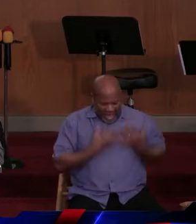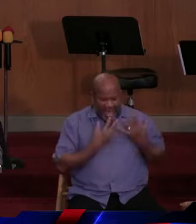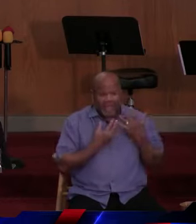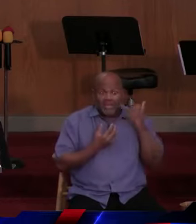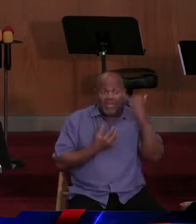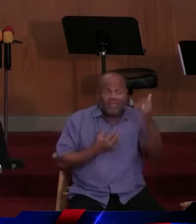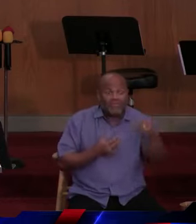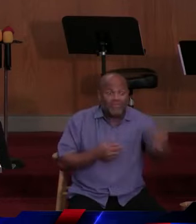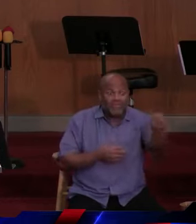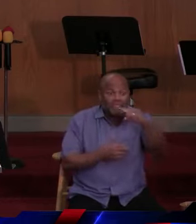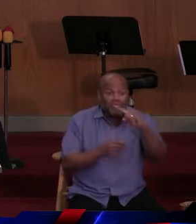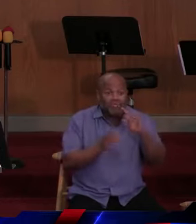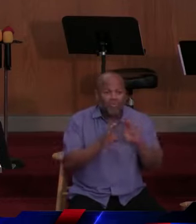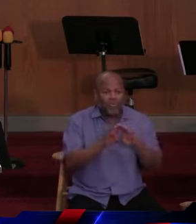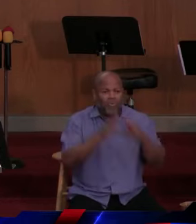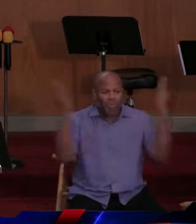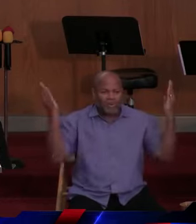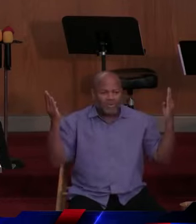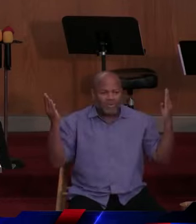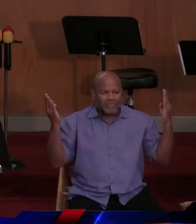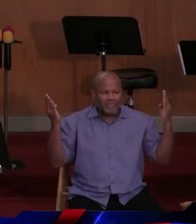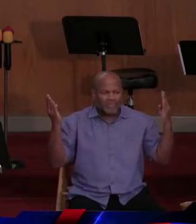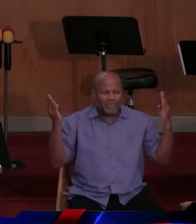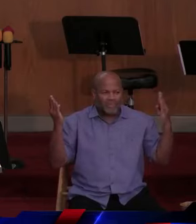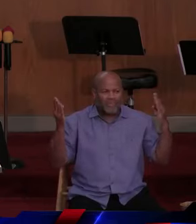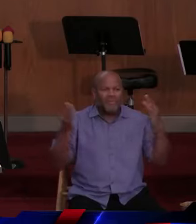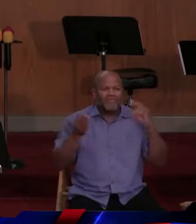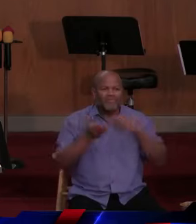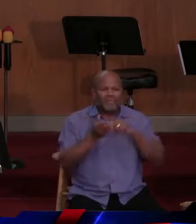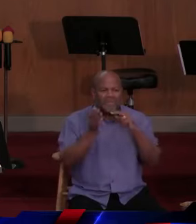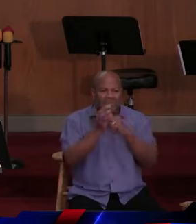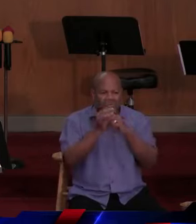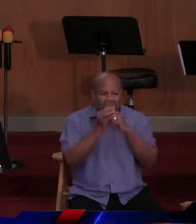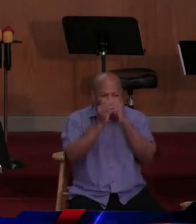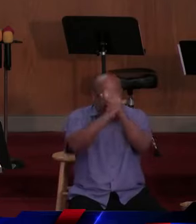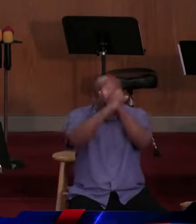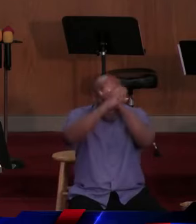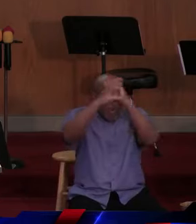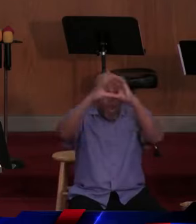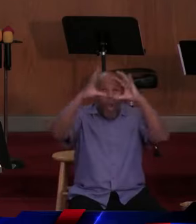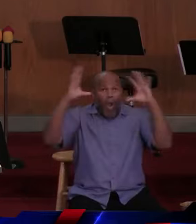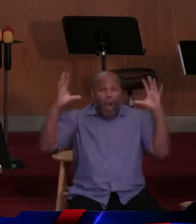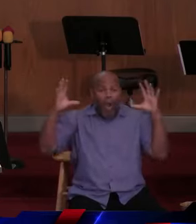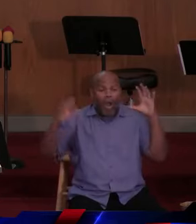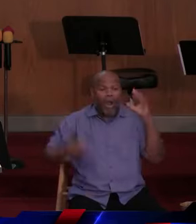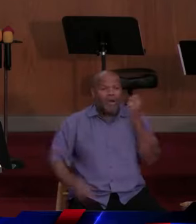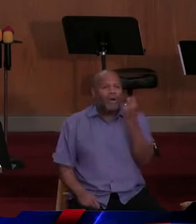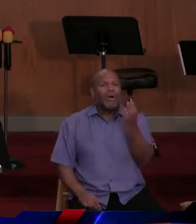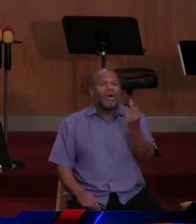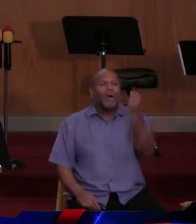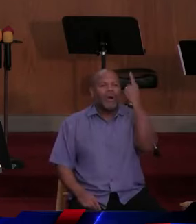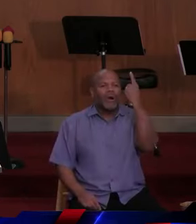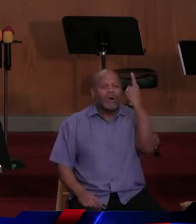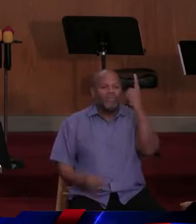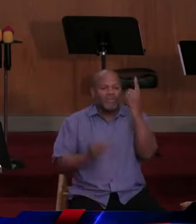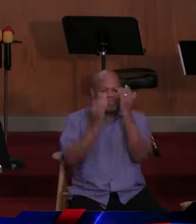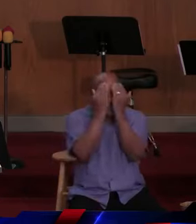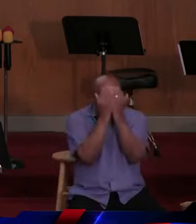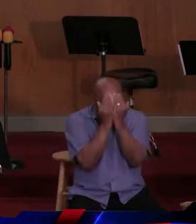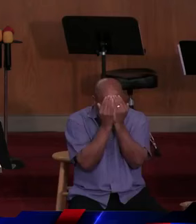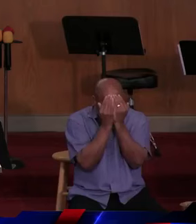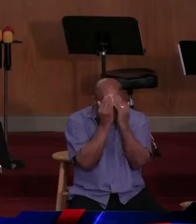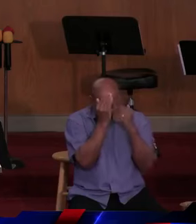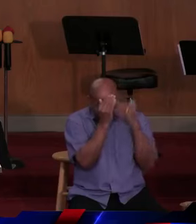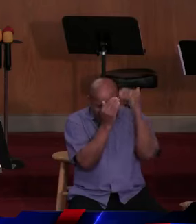Academically speaking, enlightenment means to reveal. Beyond the veil, he'll show you